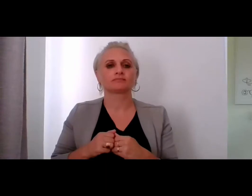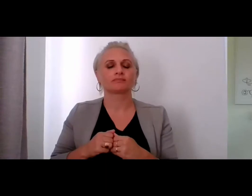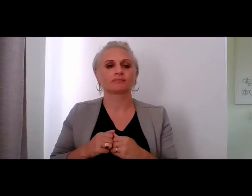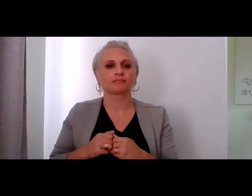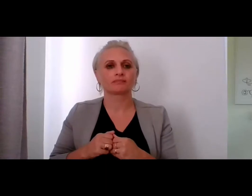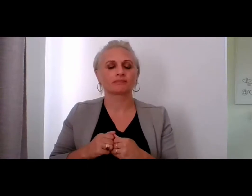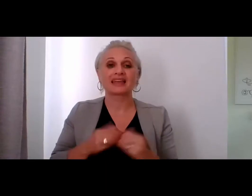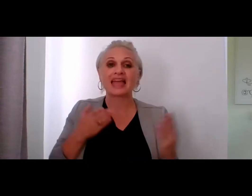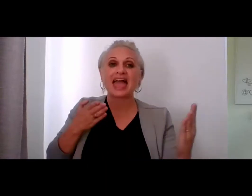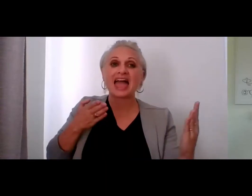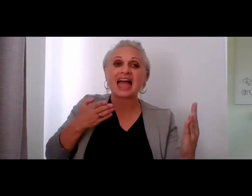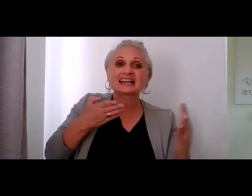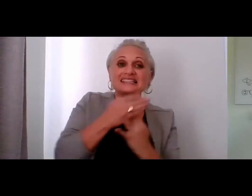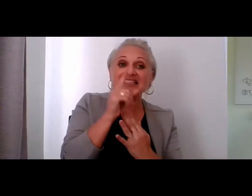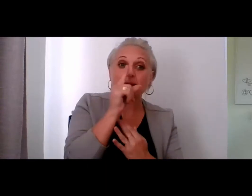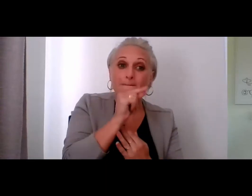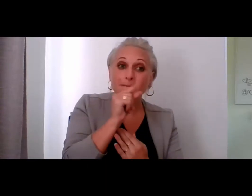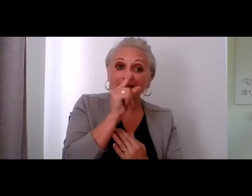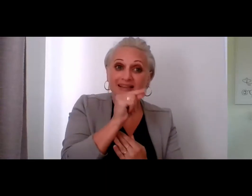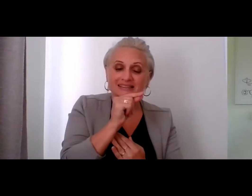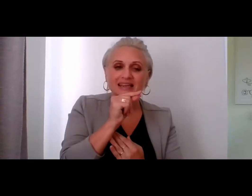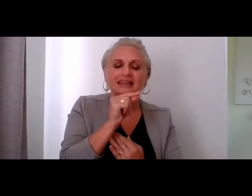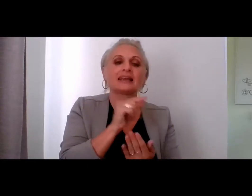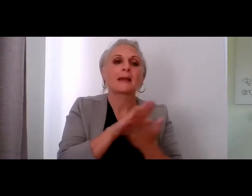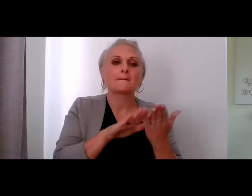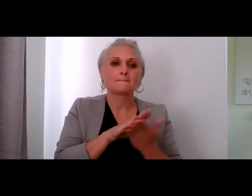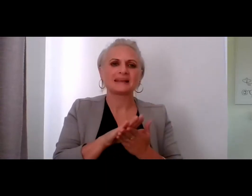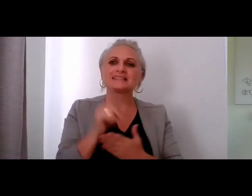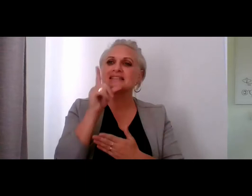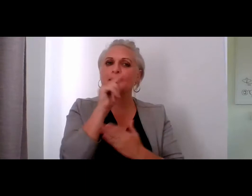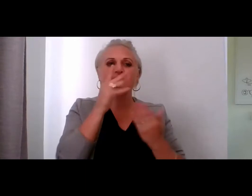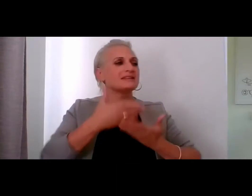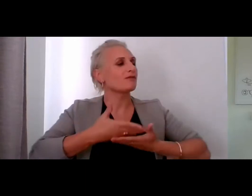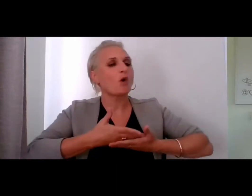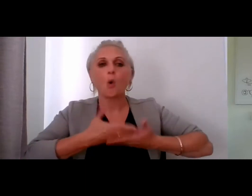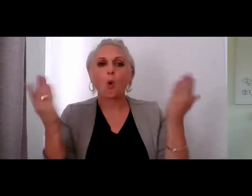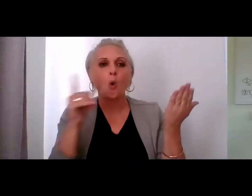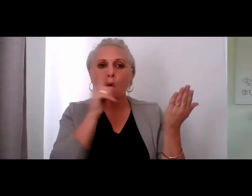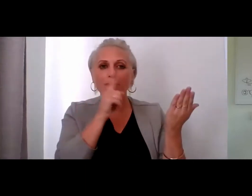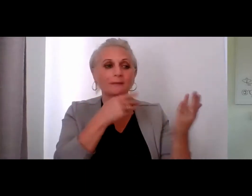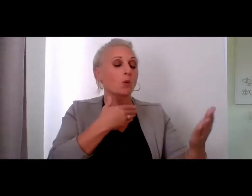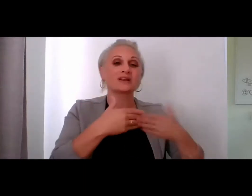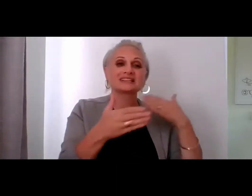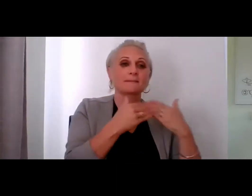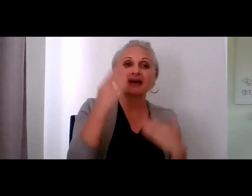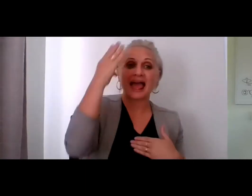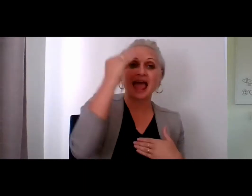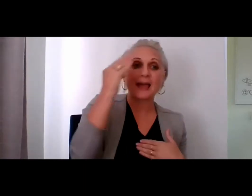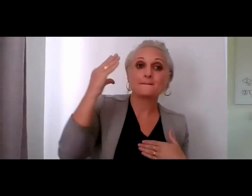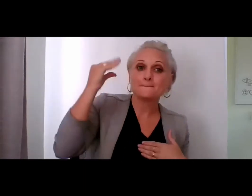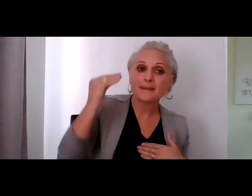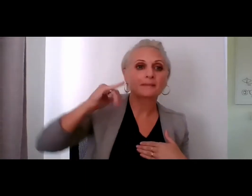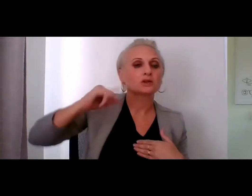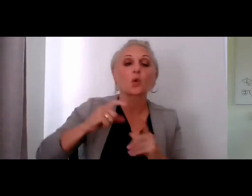Accessibility can be described as the ability for all people, regardless of disability or impairment, to be able